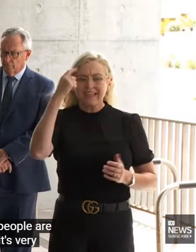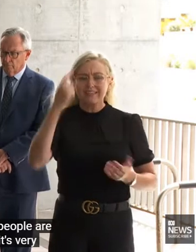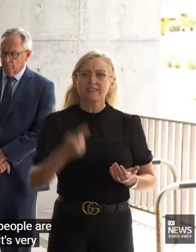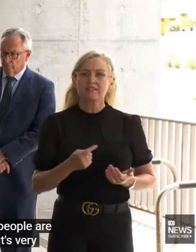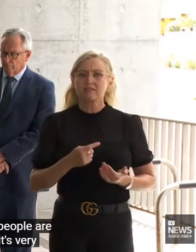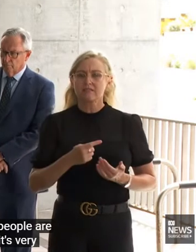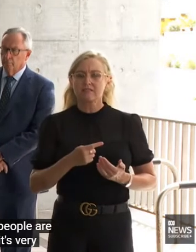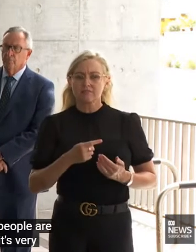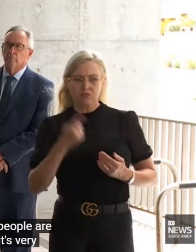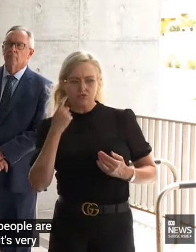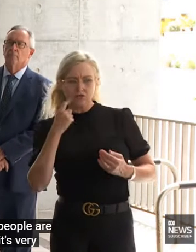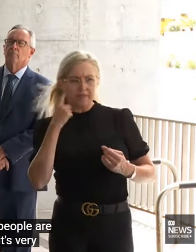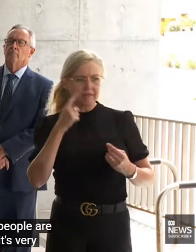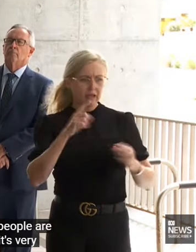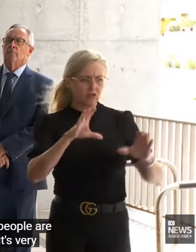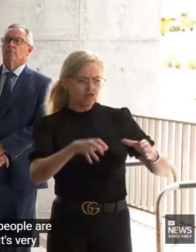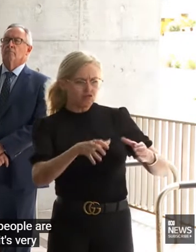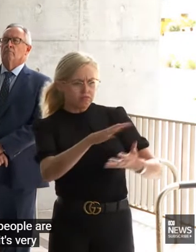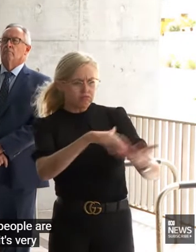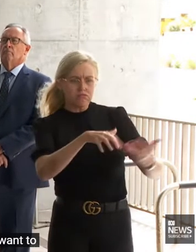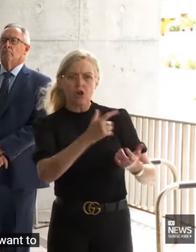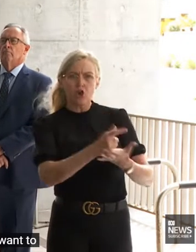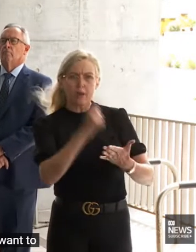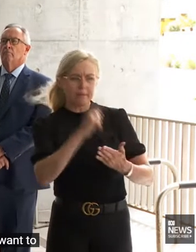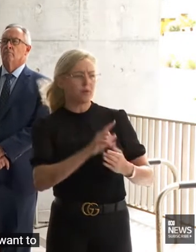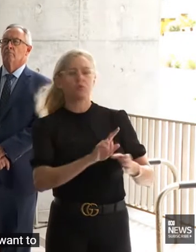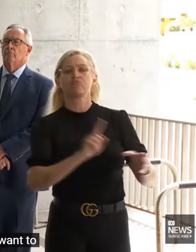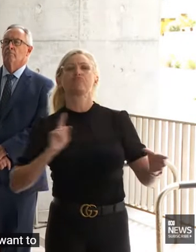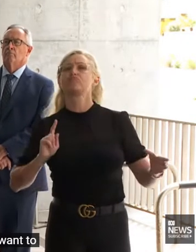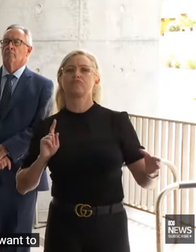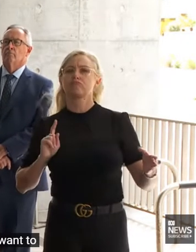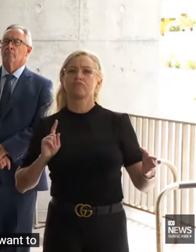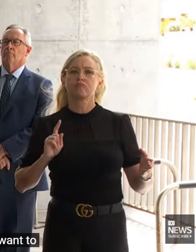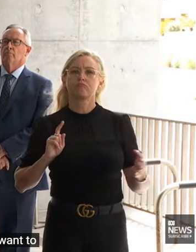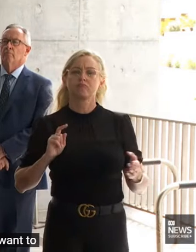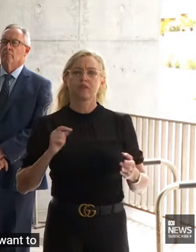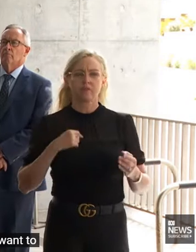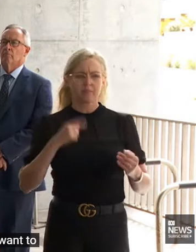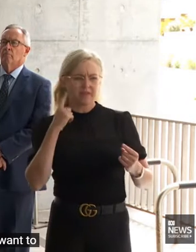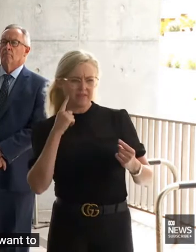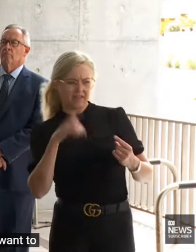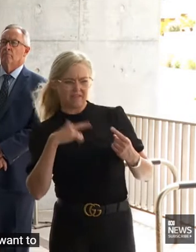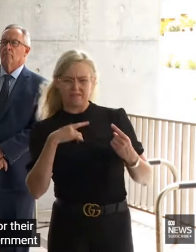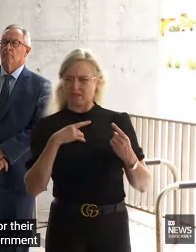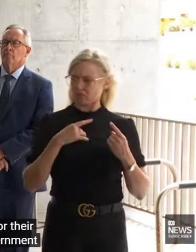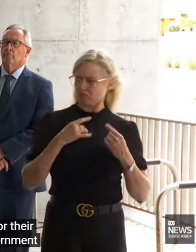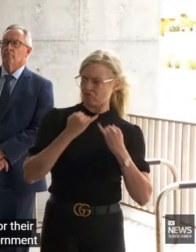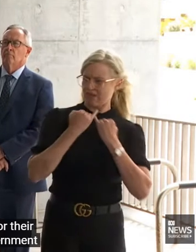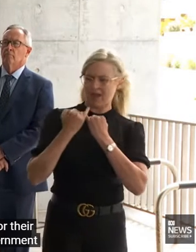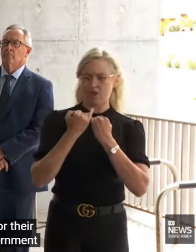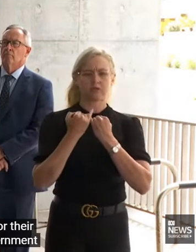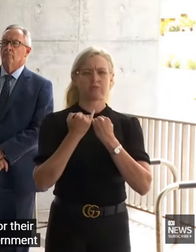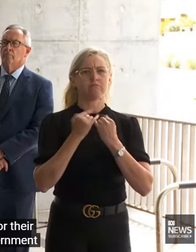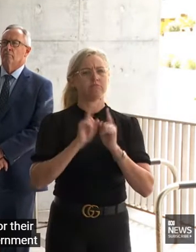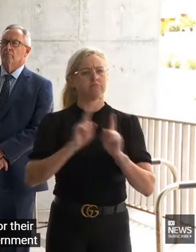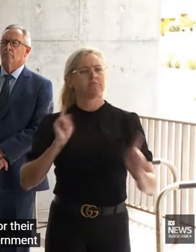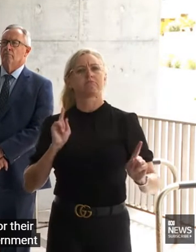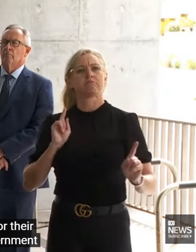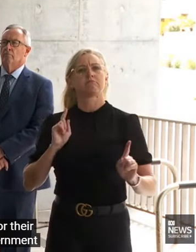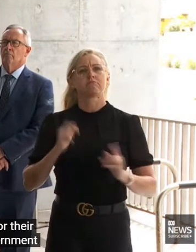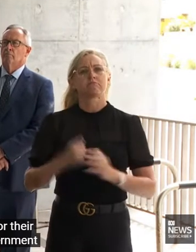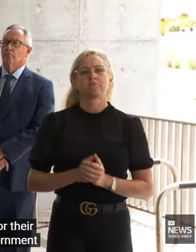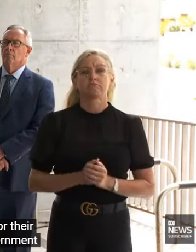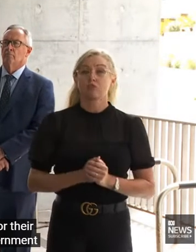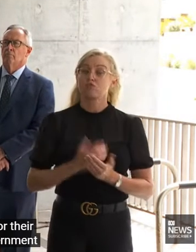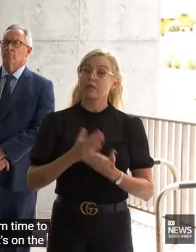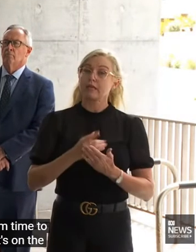that, and I want to thank everybody for their efforts. It's, the government provides settings from time to time, but ultimately it's on the people of our